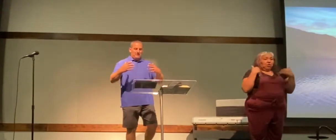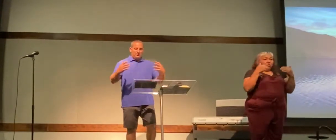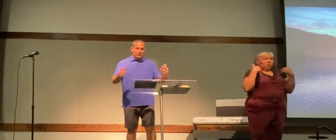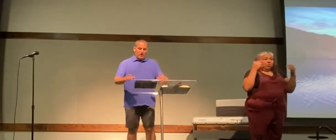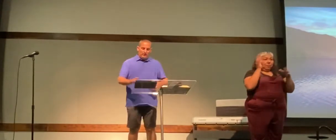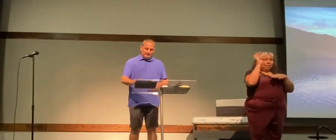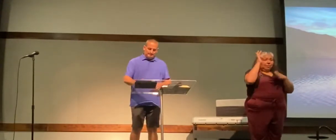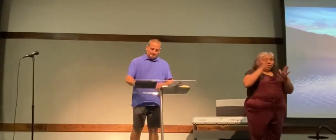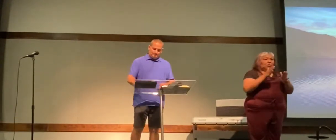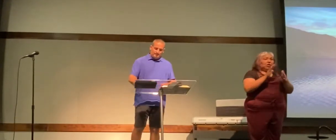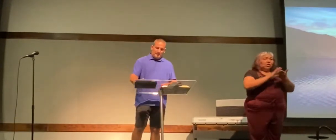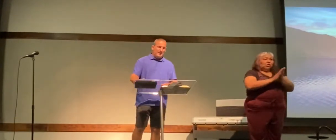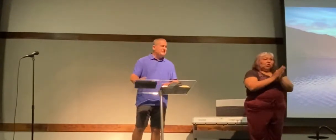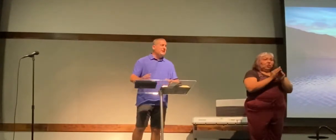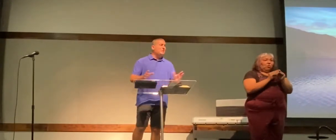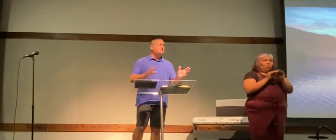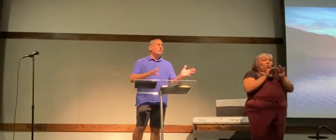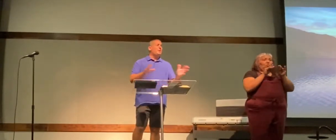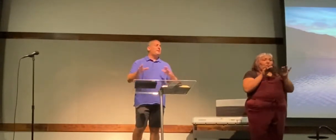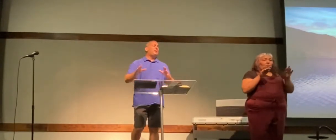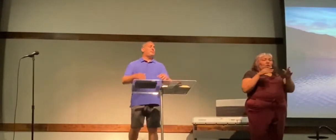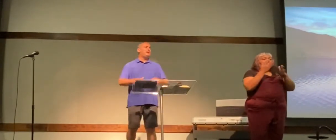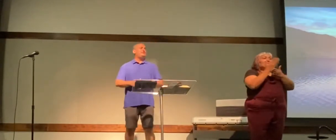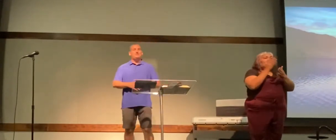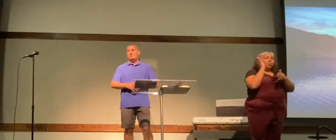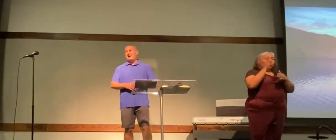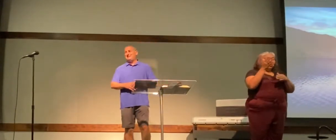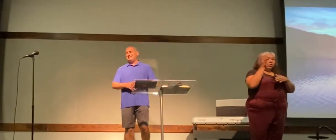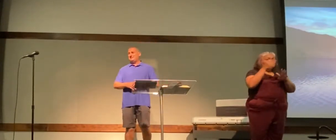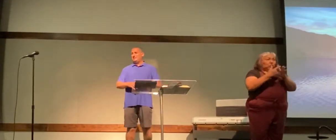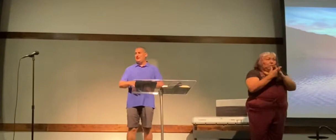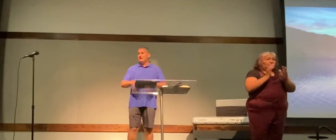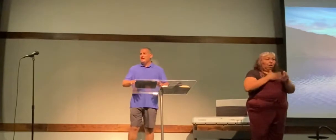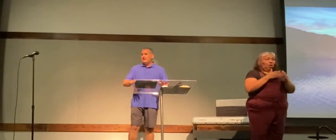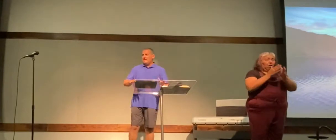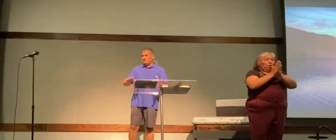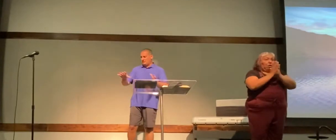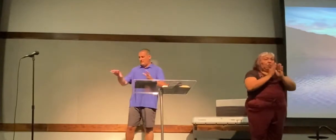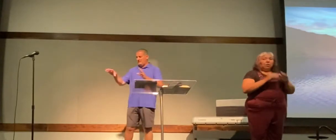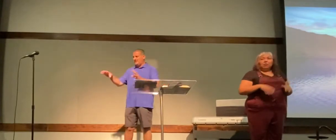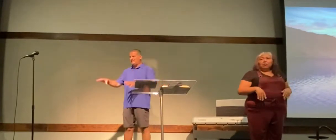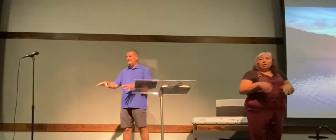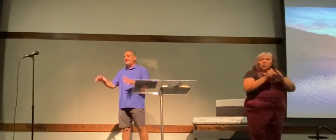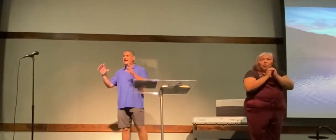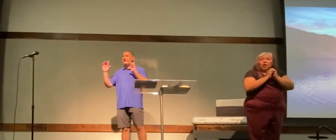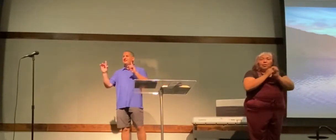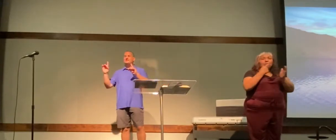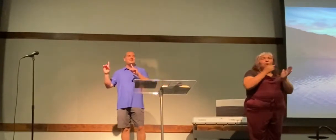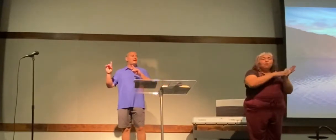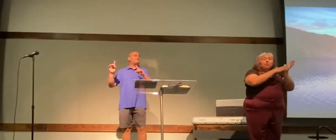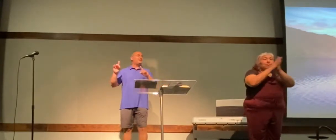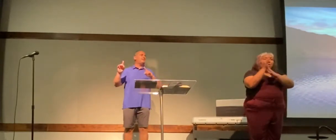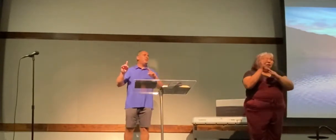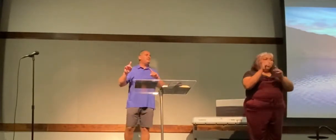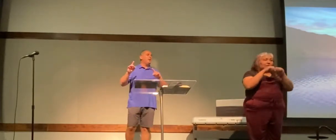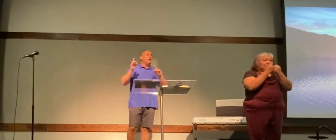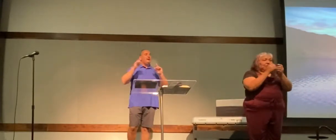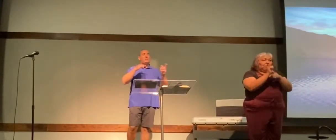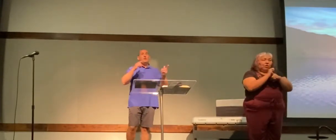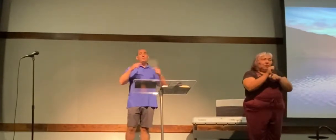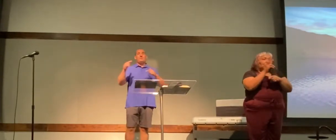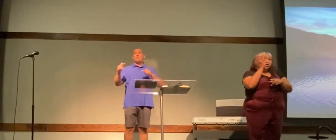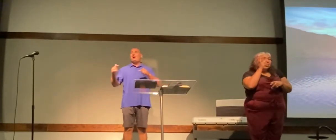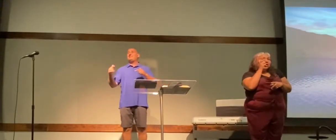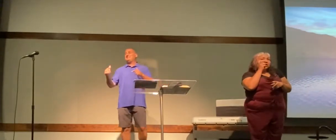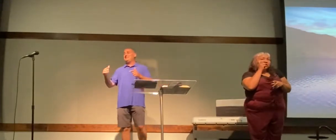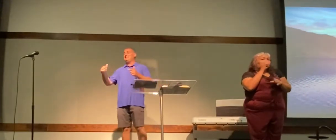kept growing. And some would show up at our praise team practices. They would show up, and they would sit down and listen outside the window, and